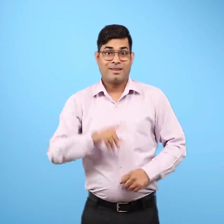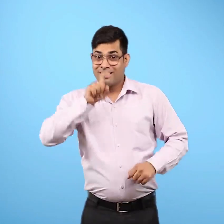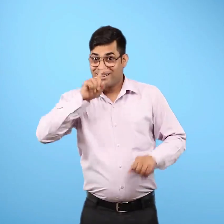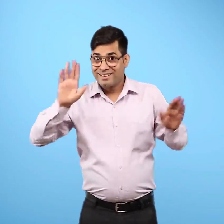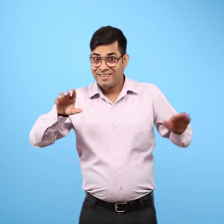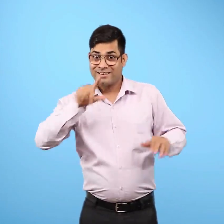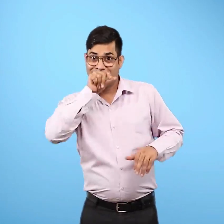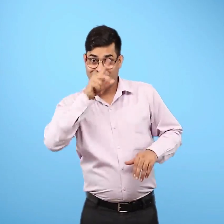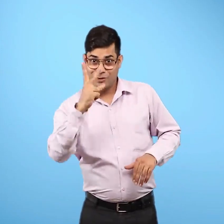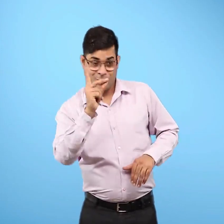Bird 2 says,